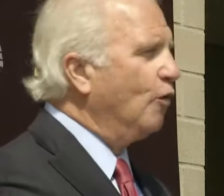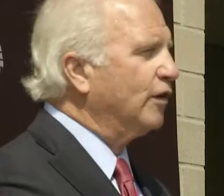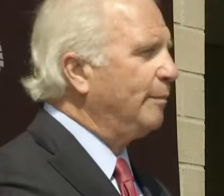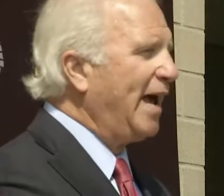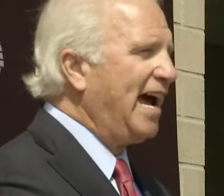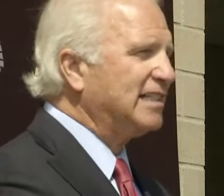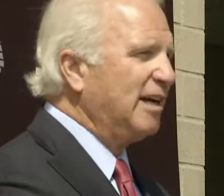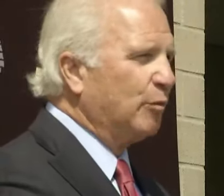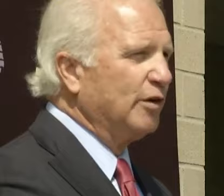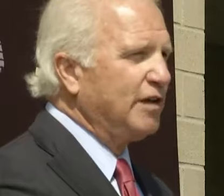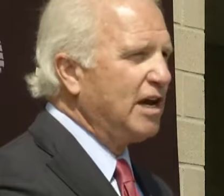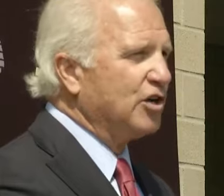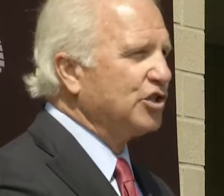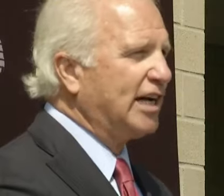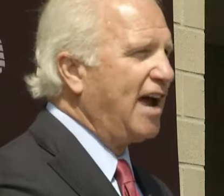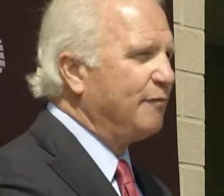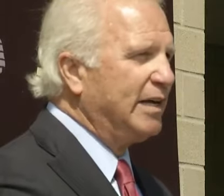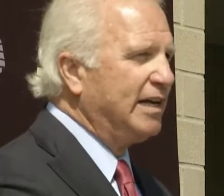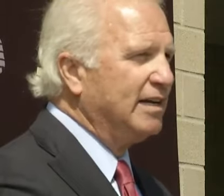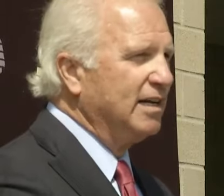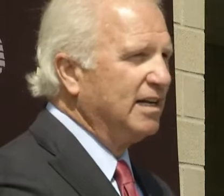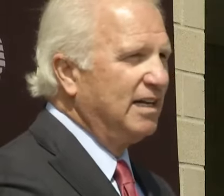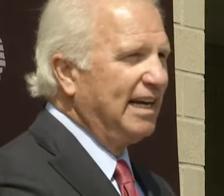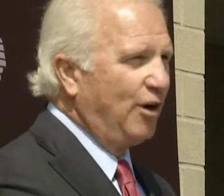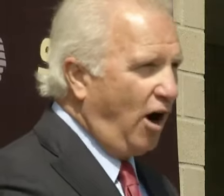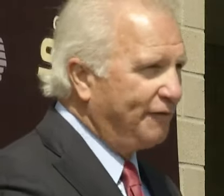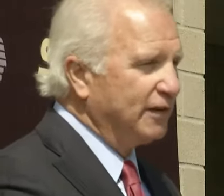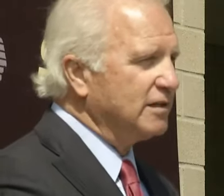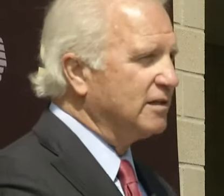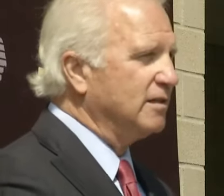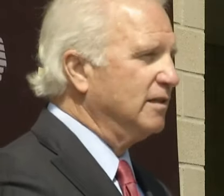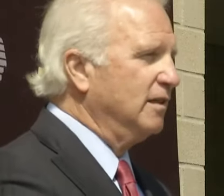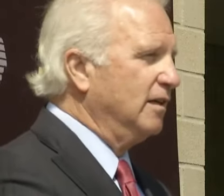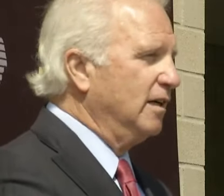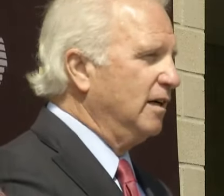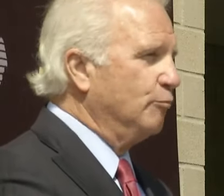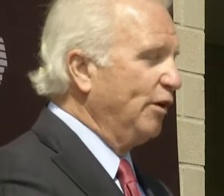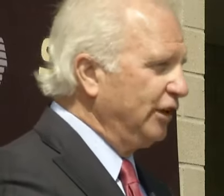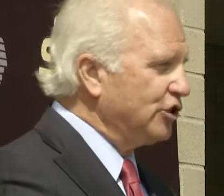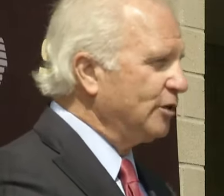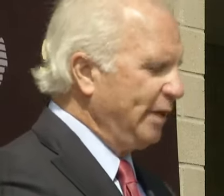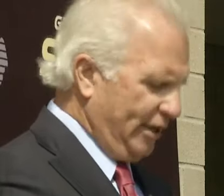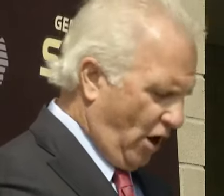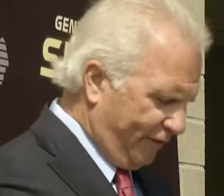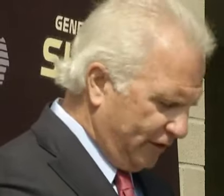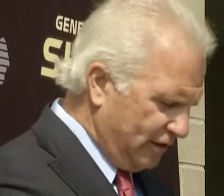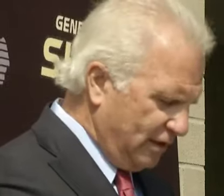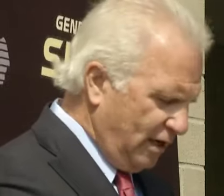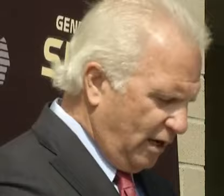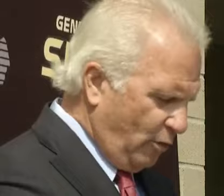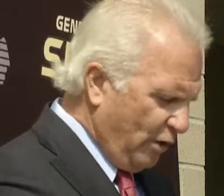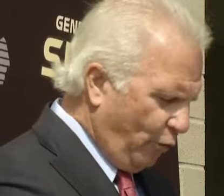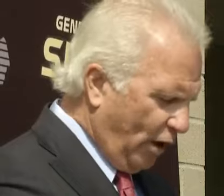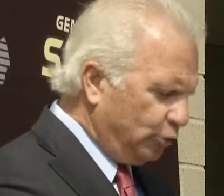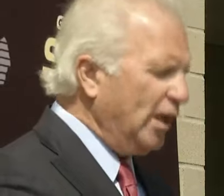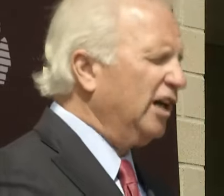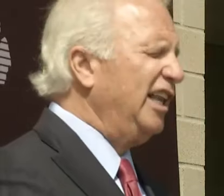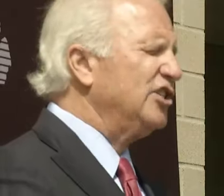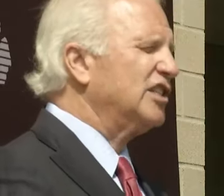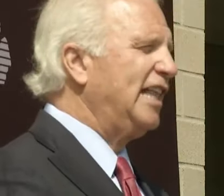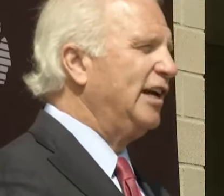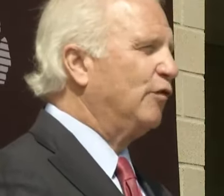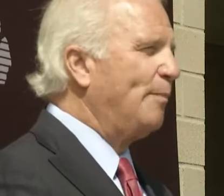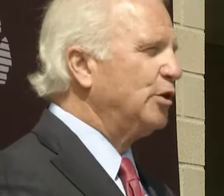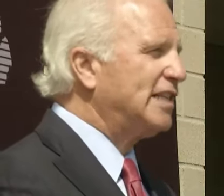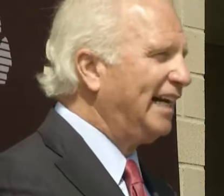so over the past number of years that I've been in office, privileged to be in office, we've worked with